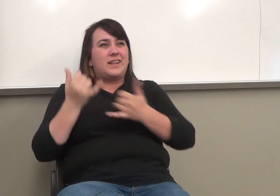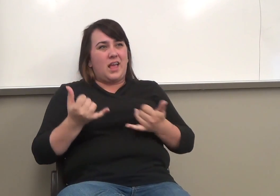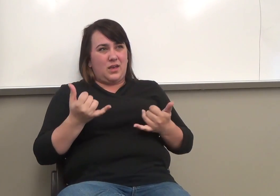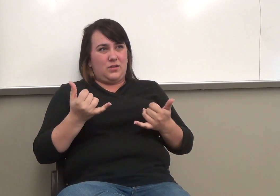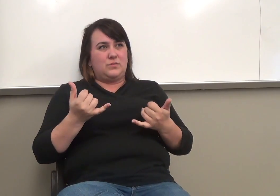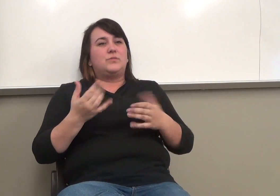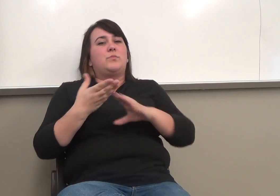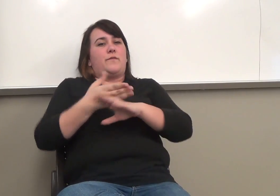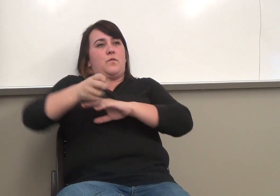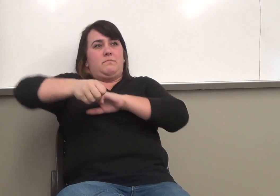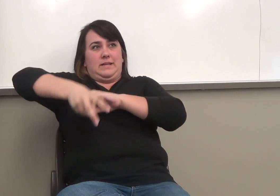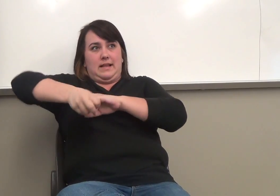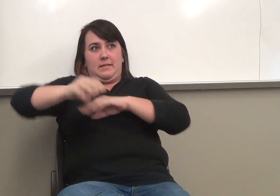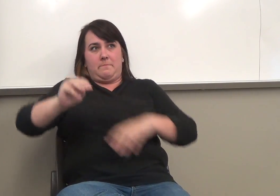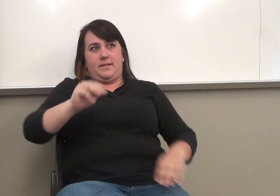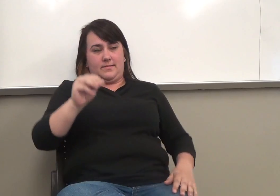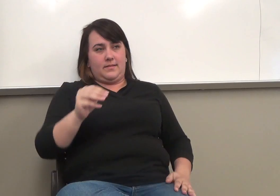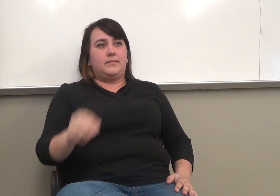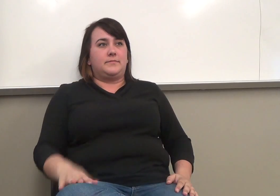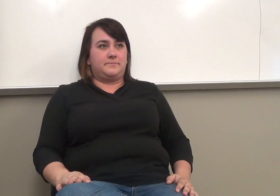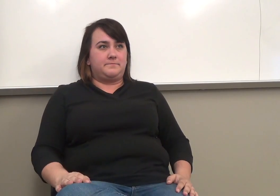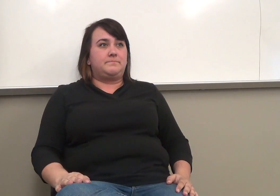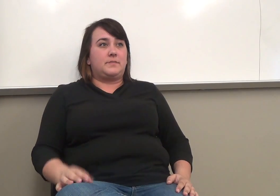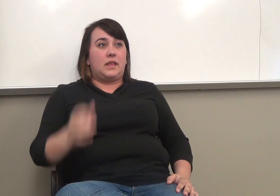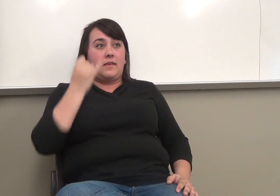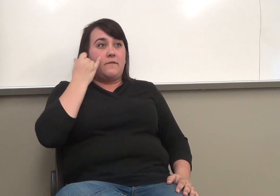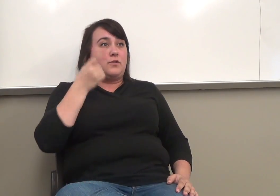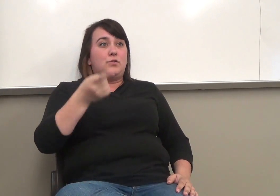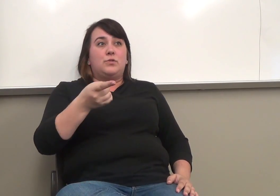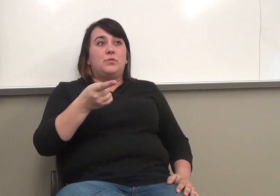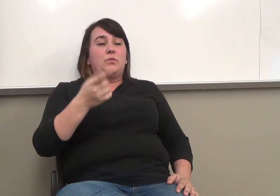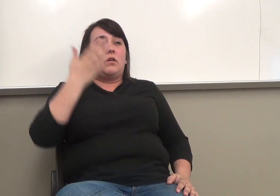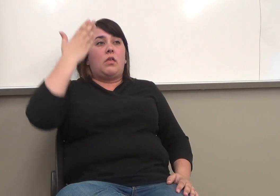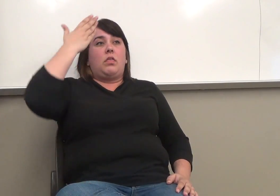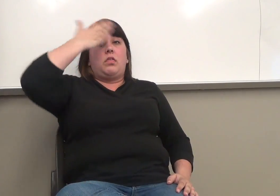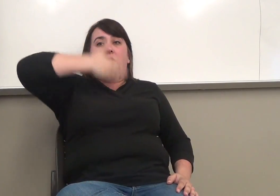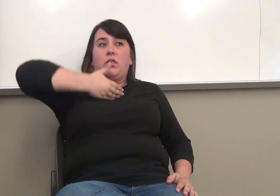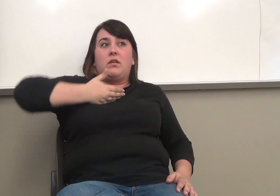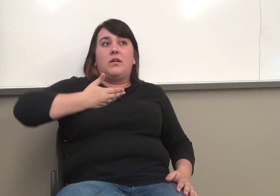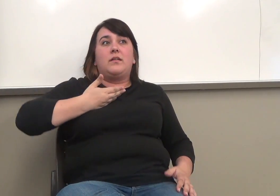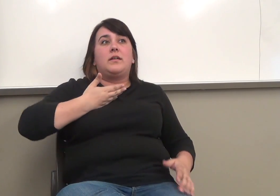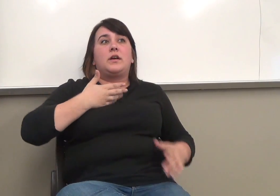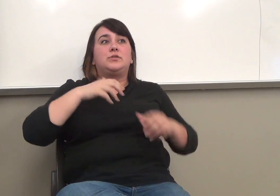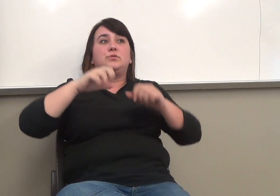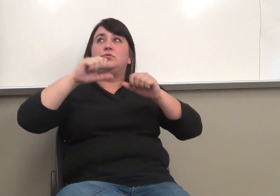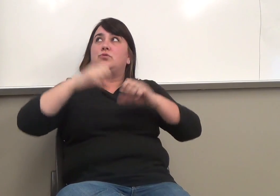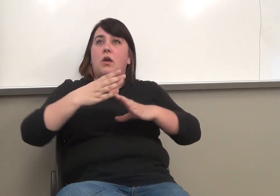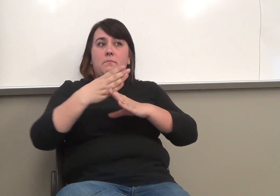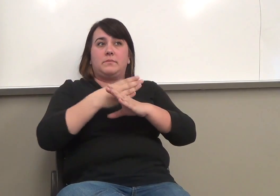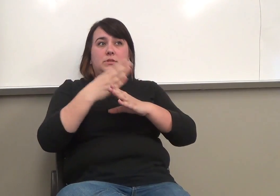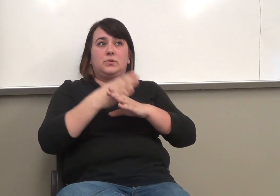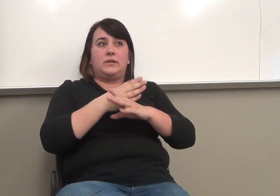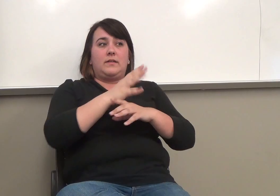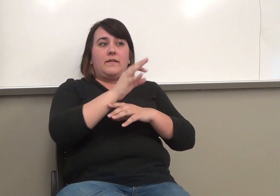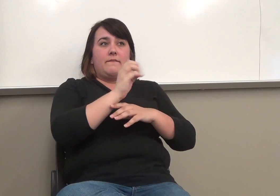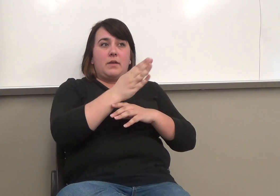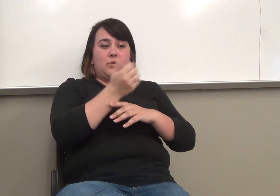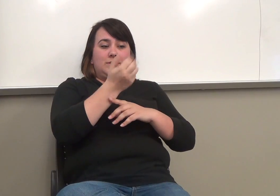16th. If you don't, and you drop it between these 2 dates, you will receive a